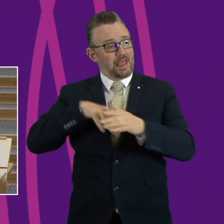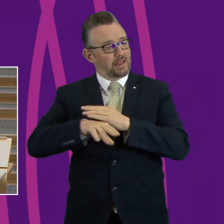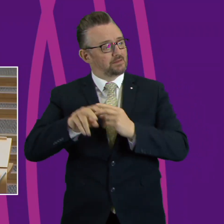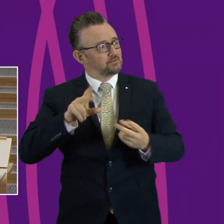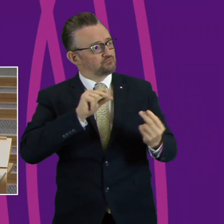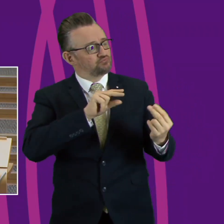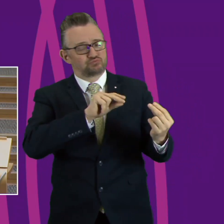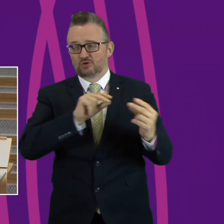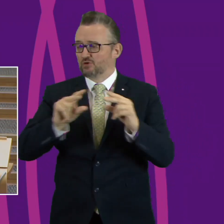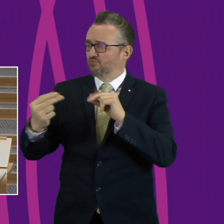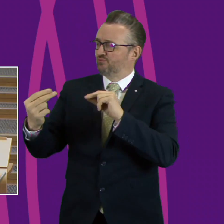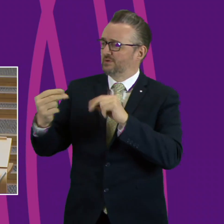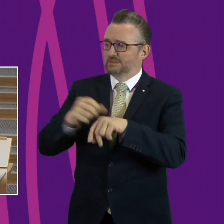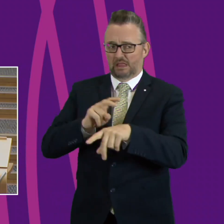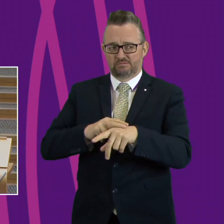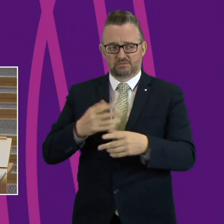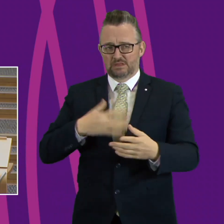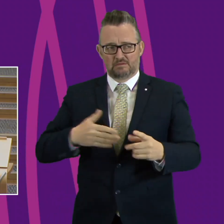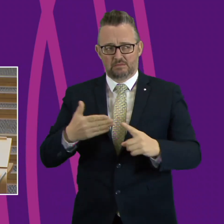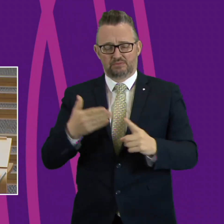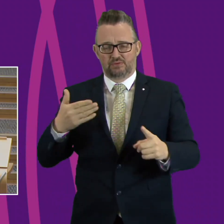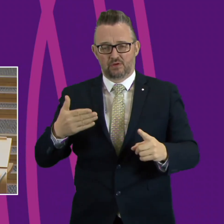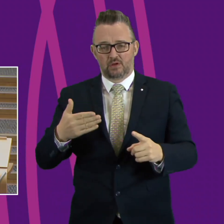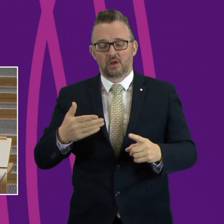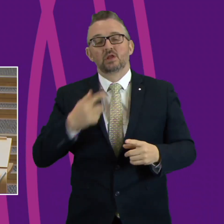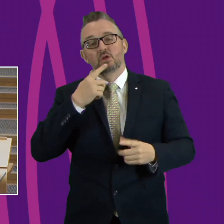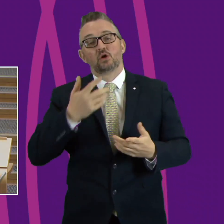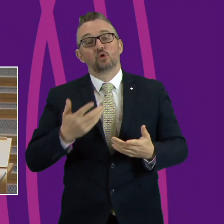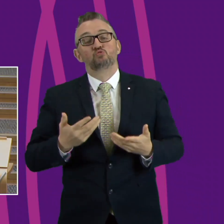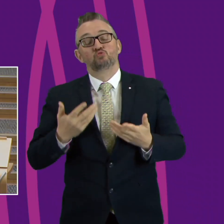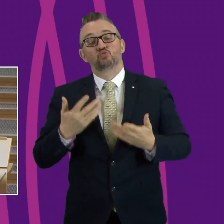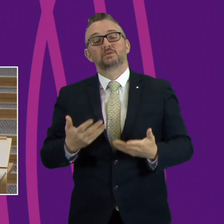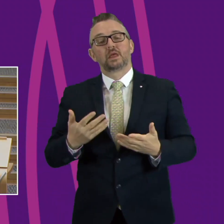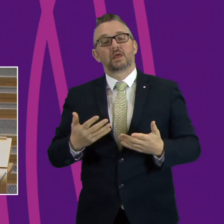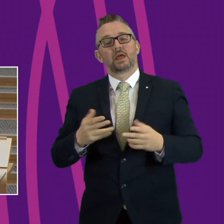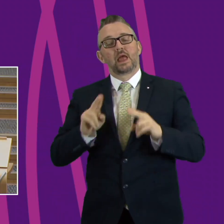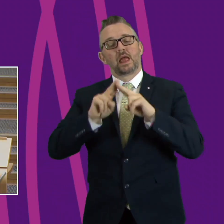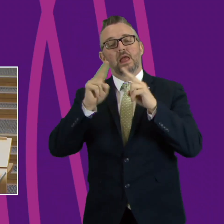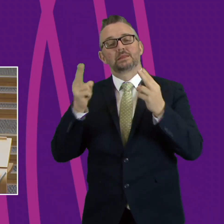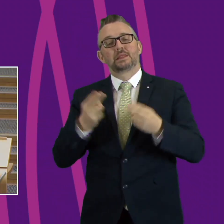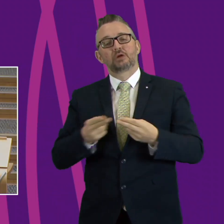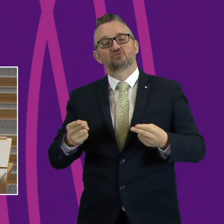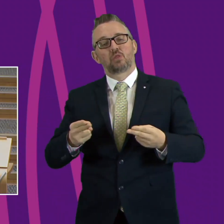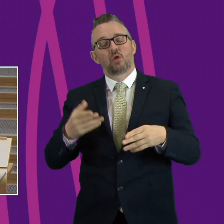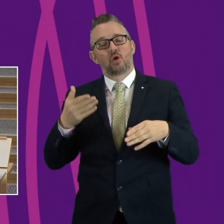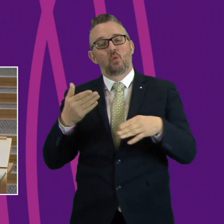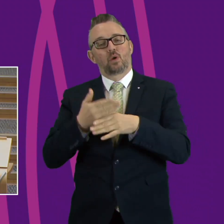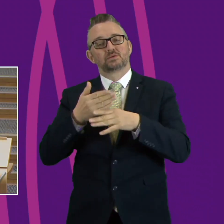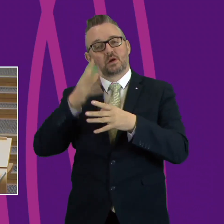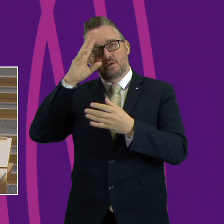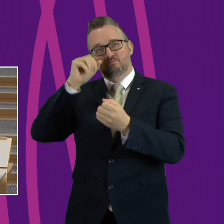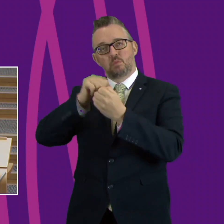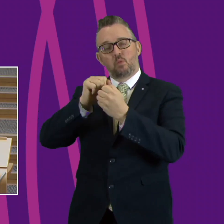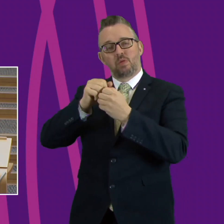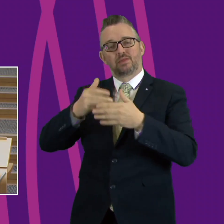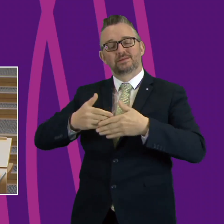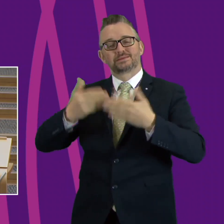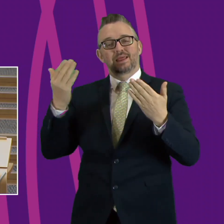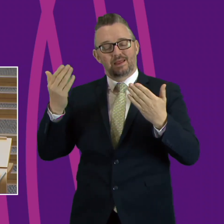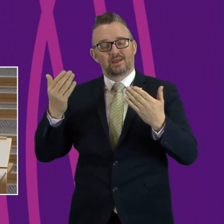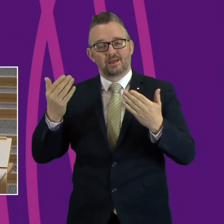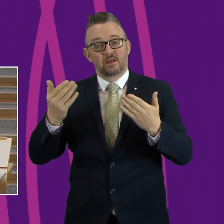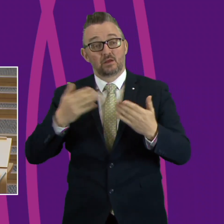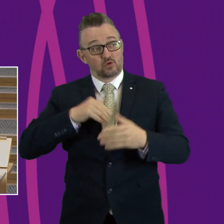to frontline staff. Now, today is International Workers' Memorial Day, and today we remember some of those health and care workers across the UK